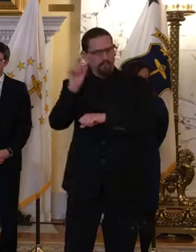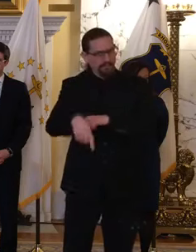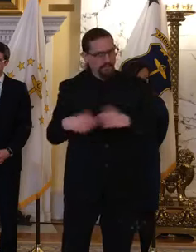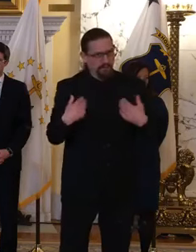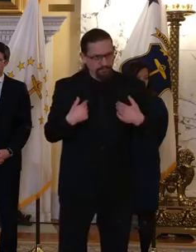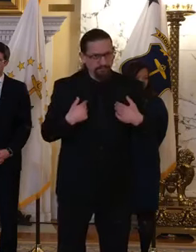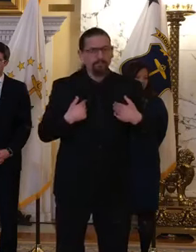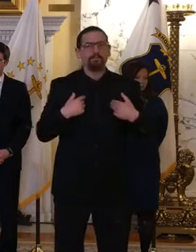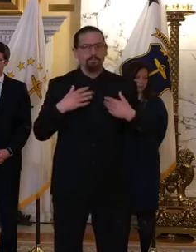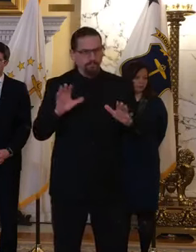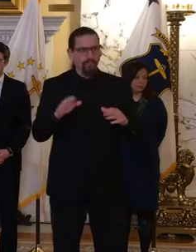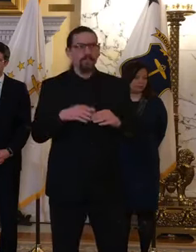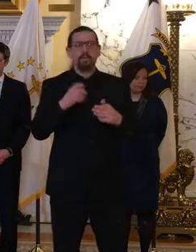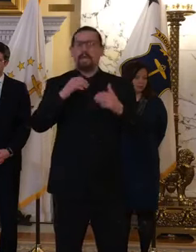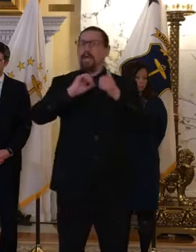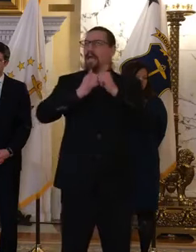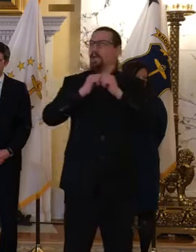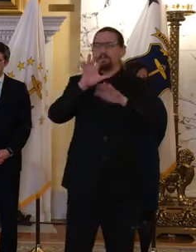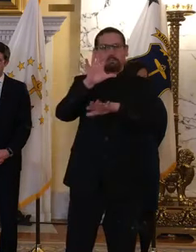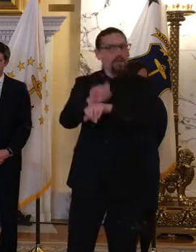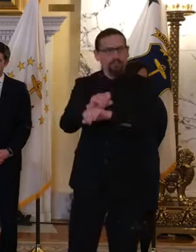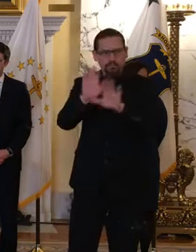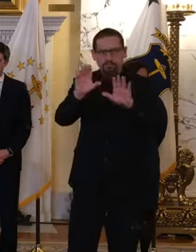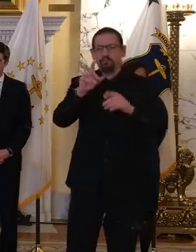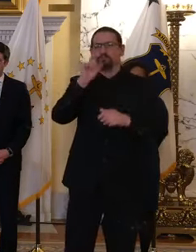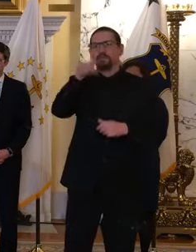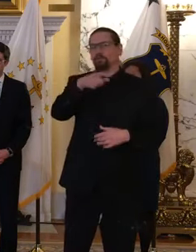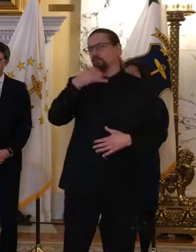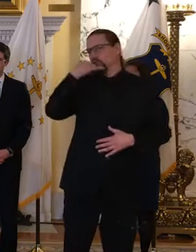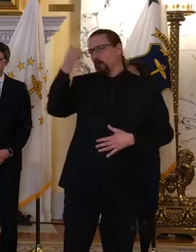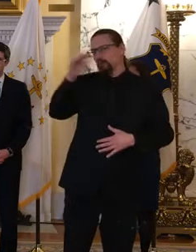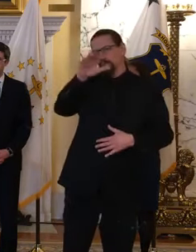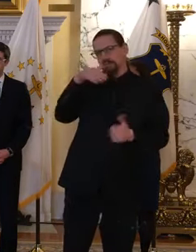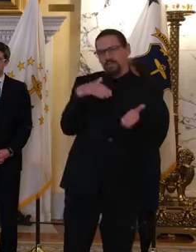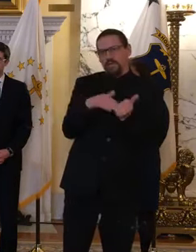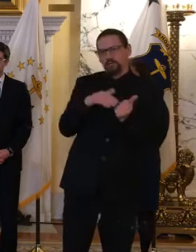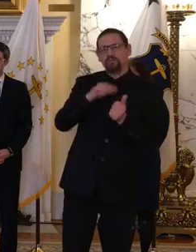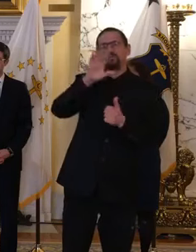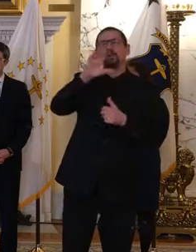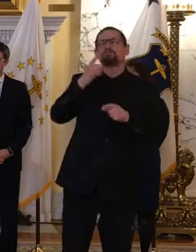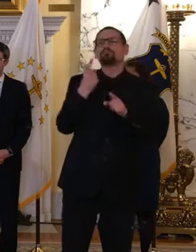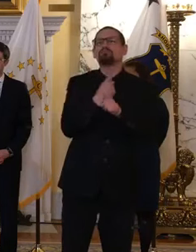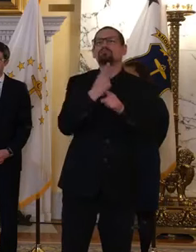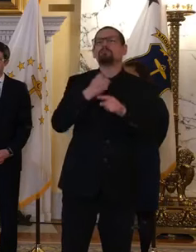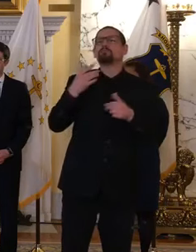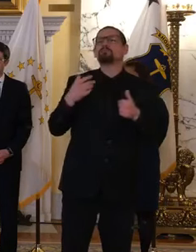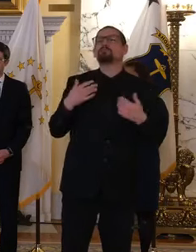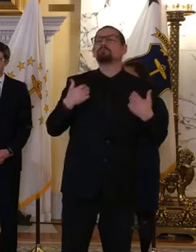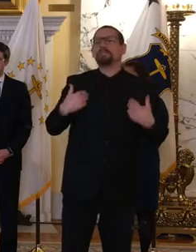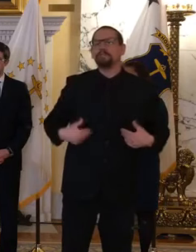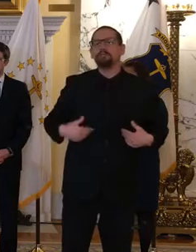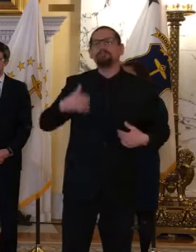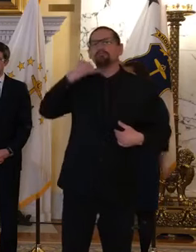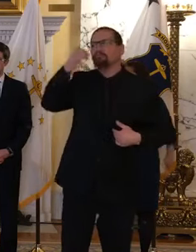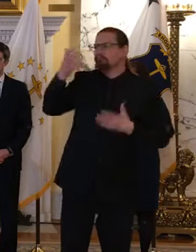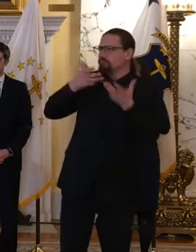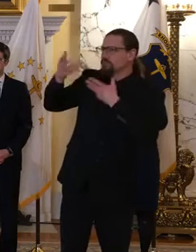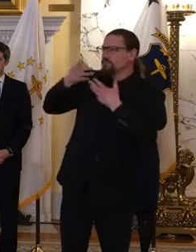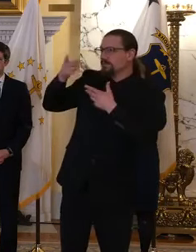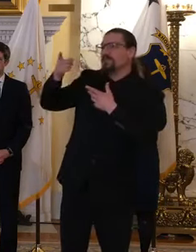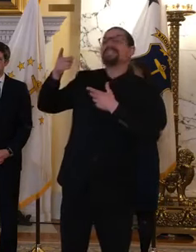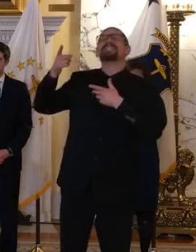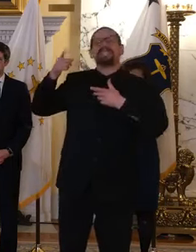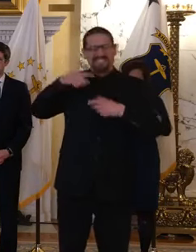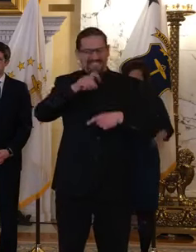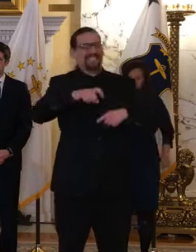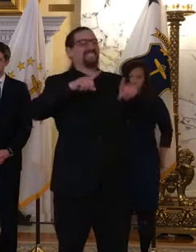your primary care provider. You can then, through your primary care provider, make an appointment to be